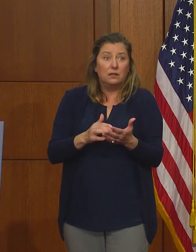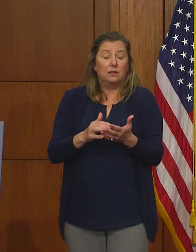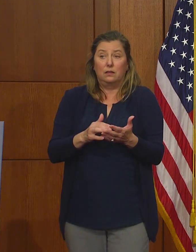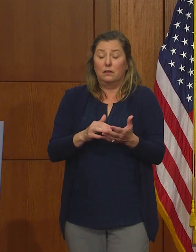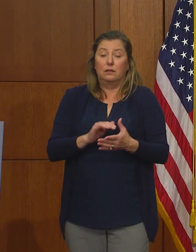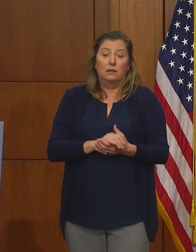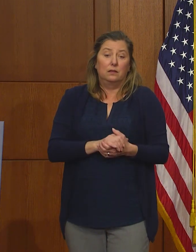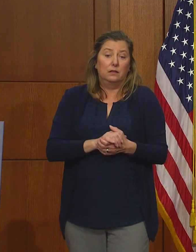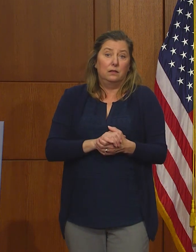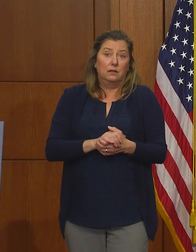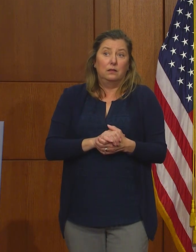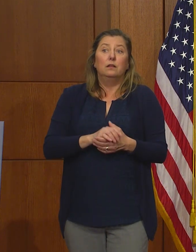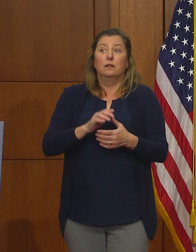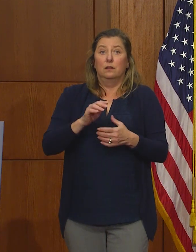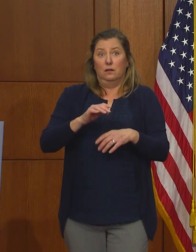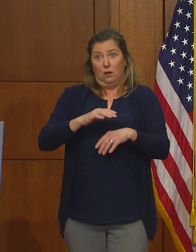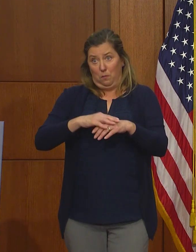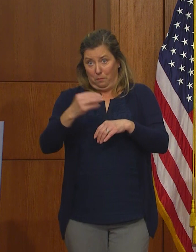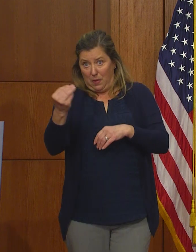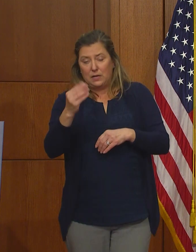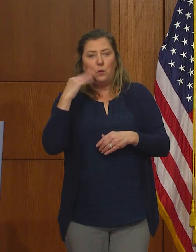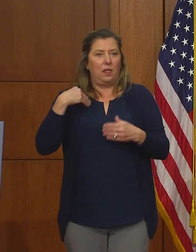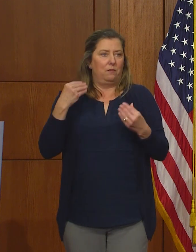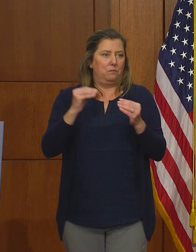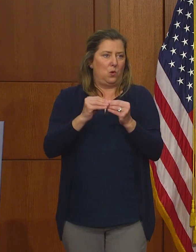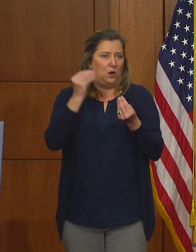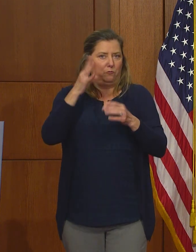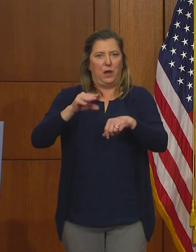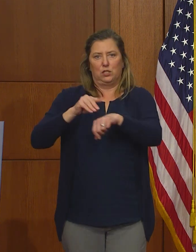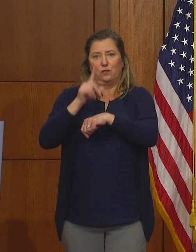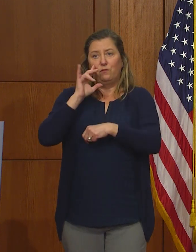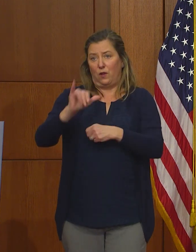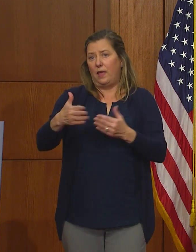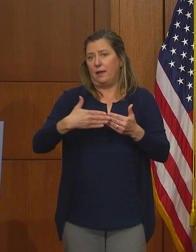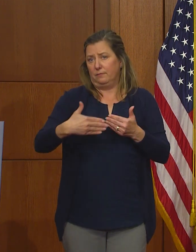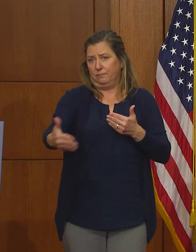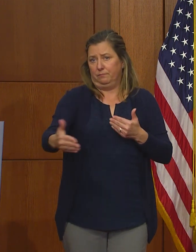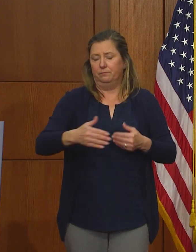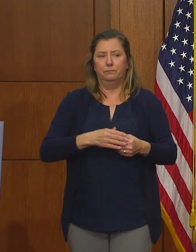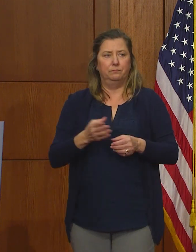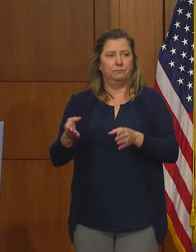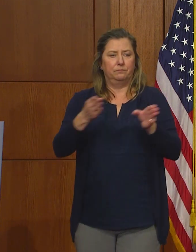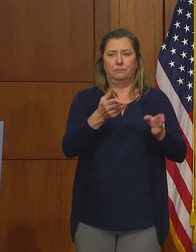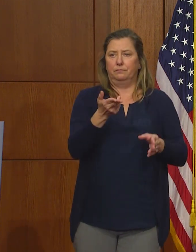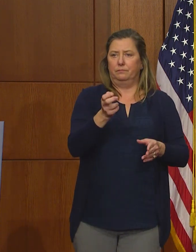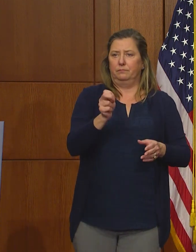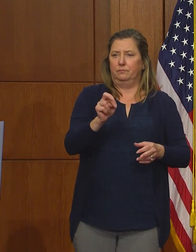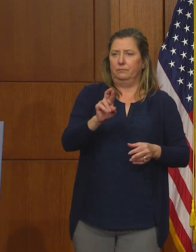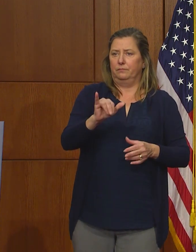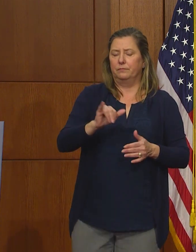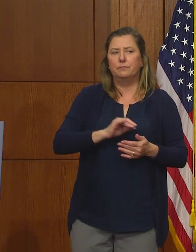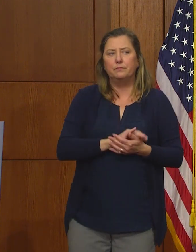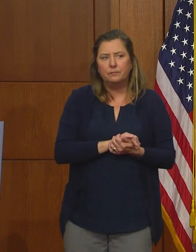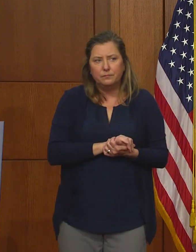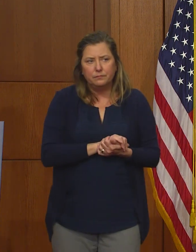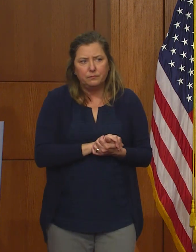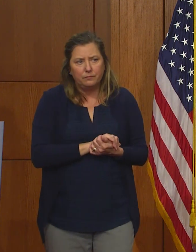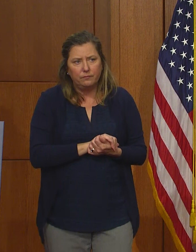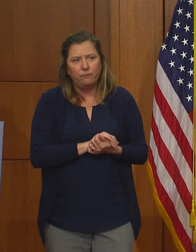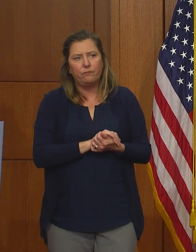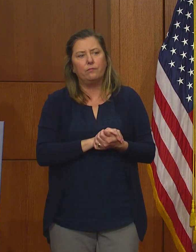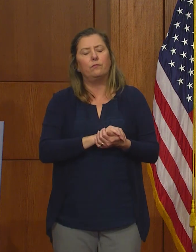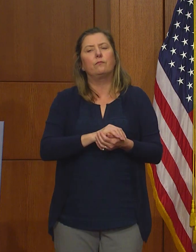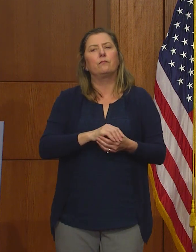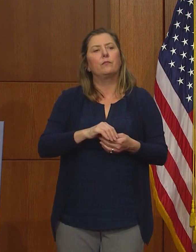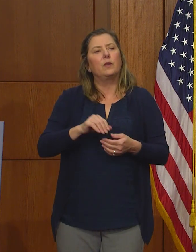all of Virginia more guidance on that on Monday. I just want to ask you about the pandemic unemployment assistance program for